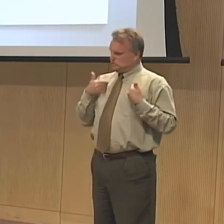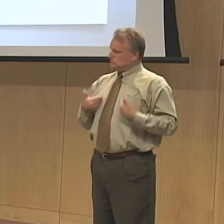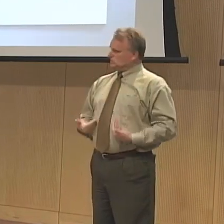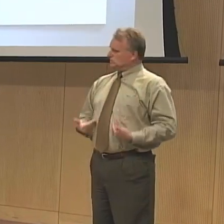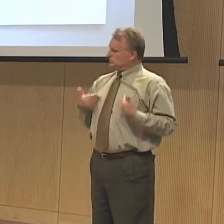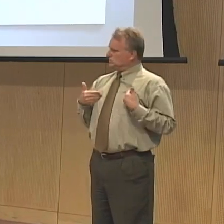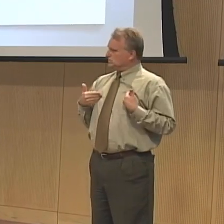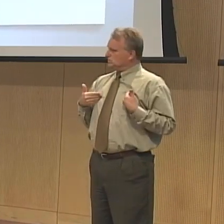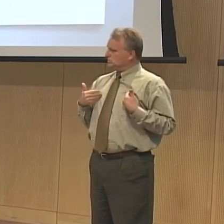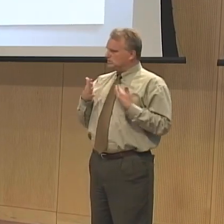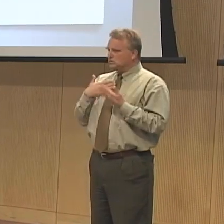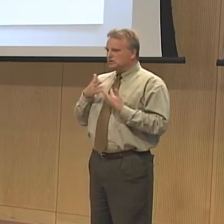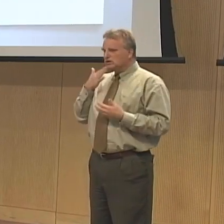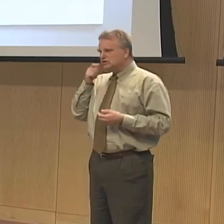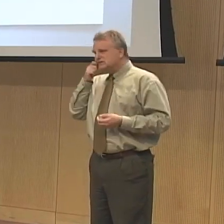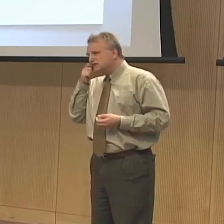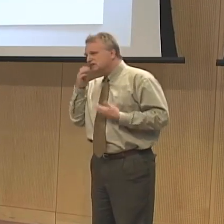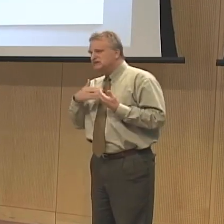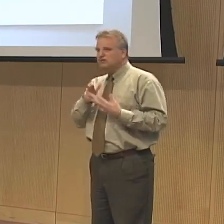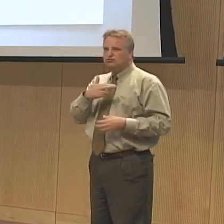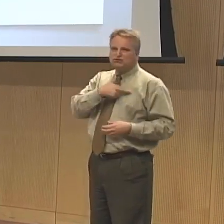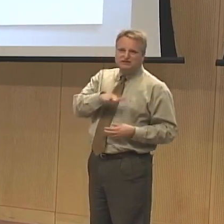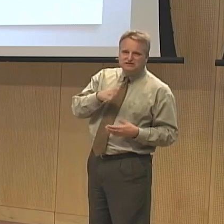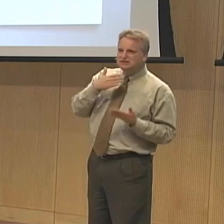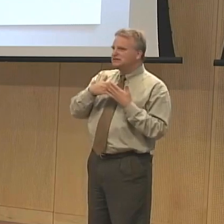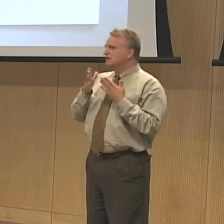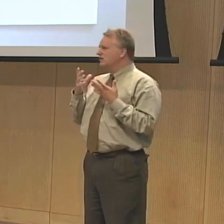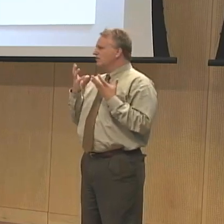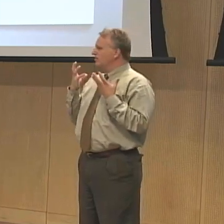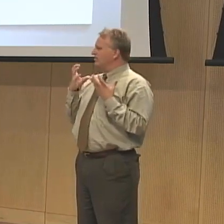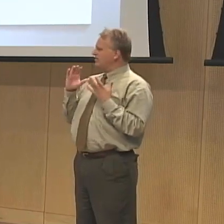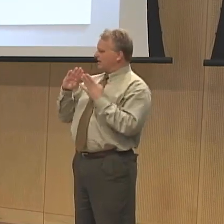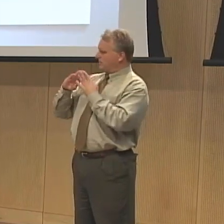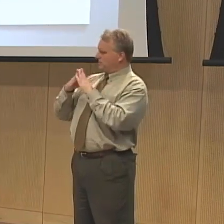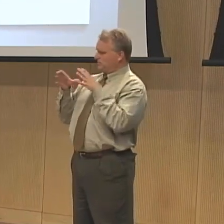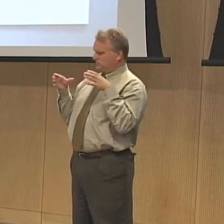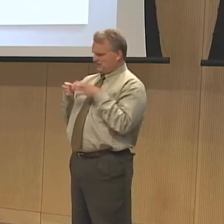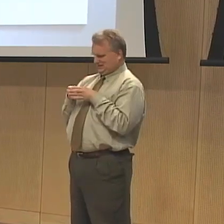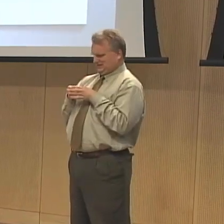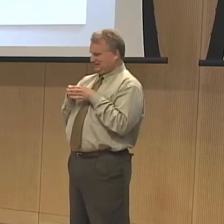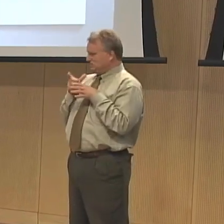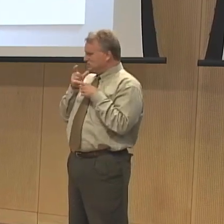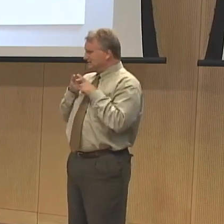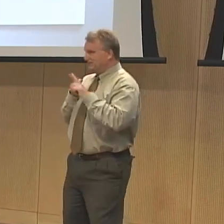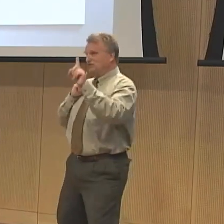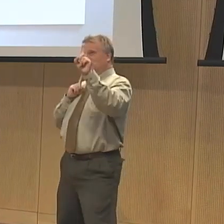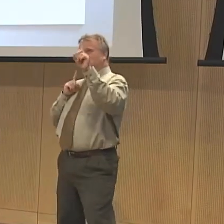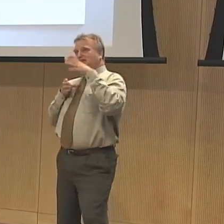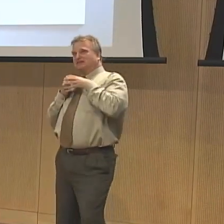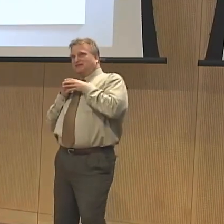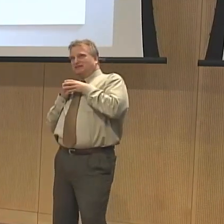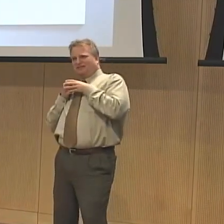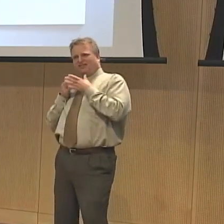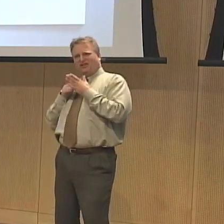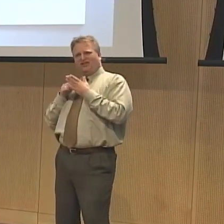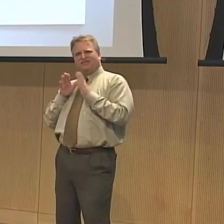People need to be respected, regardless of the color of skin, what religion they find themselves in, whatever their community is.